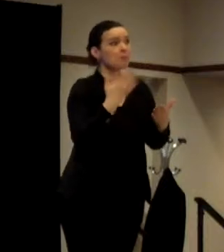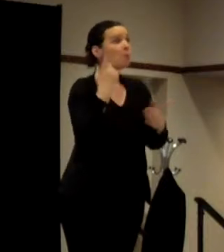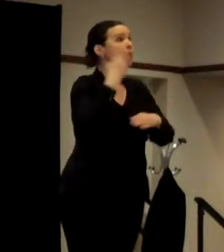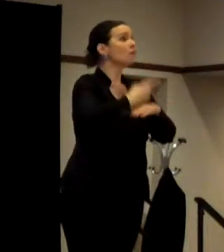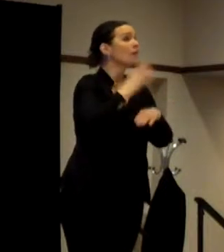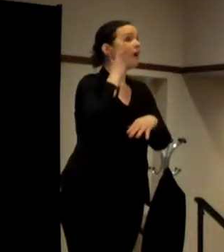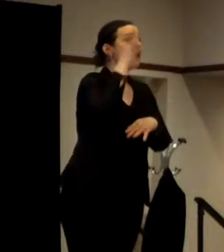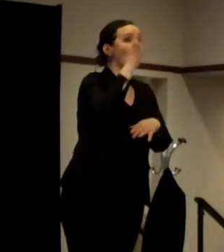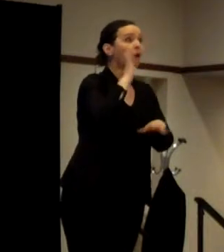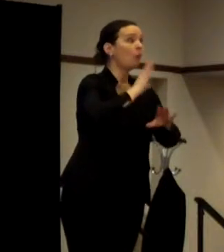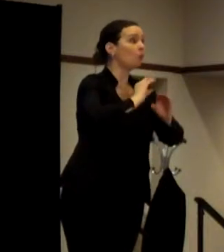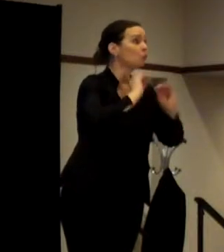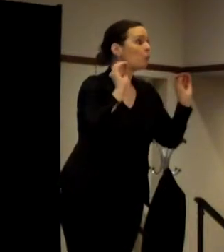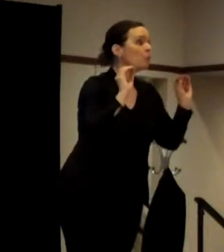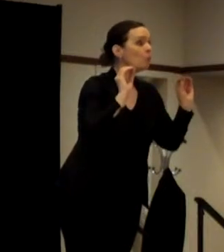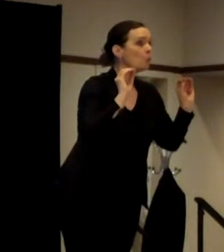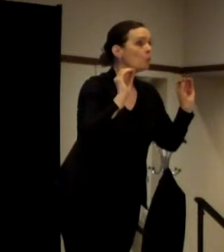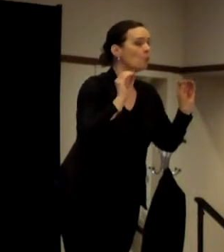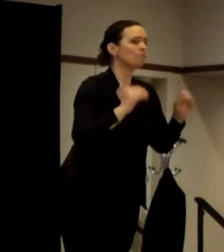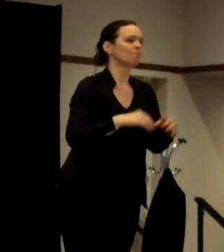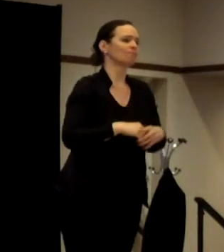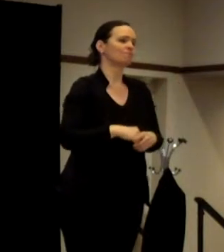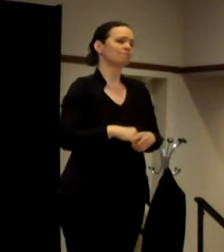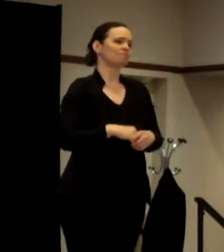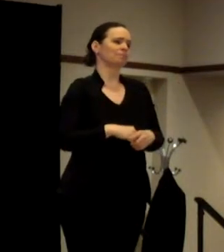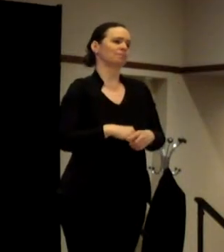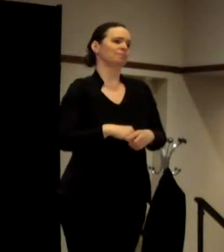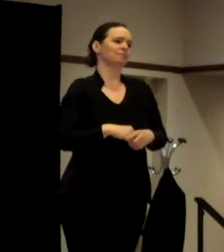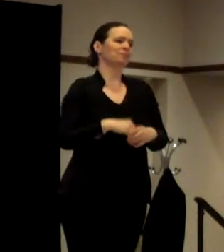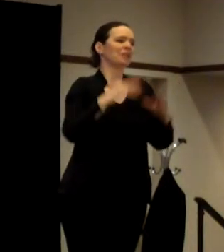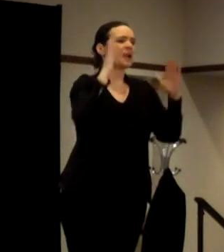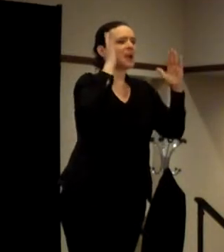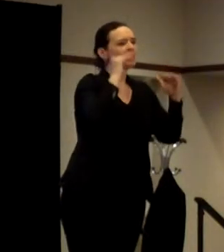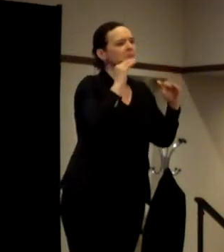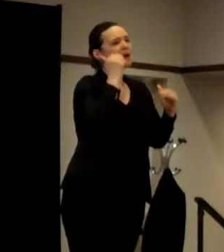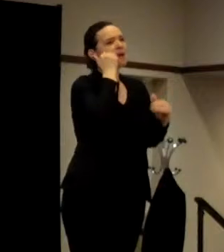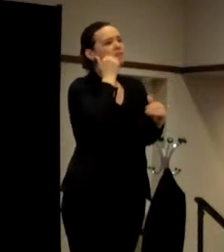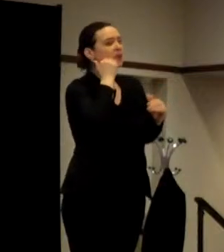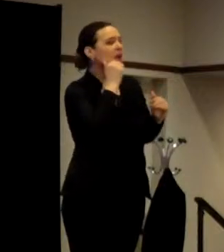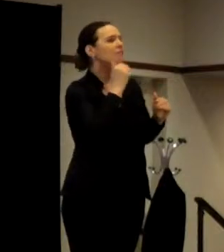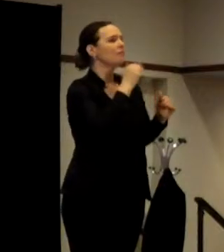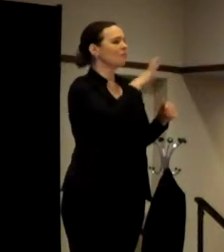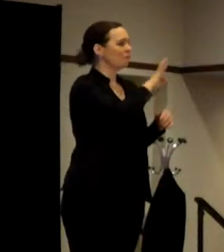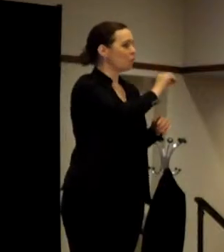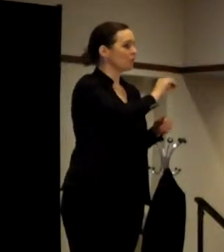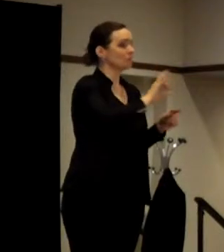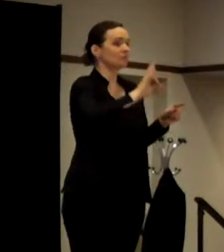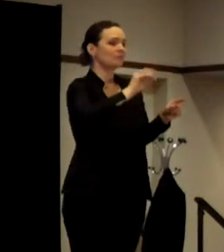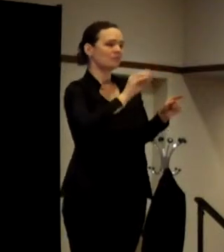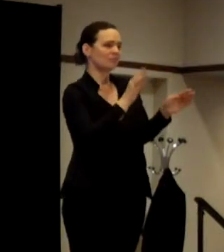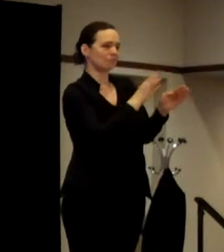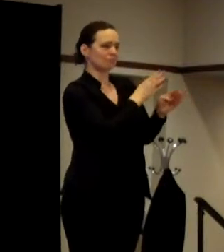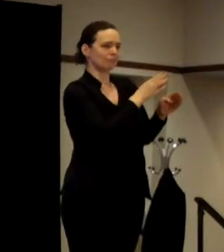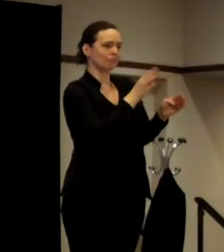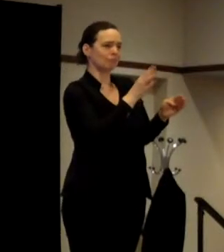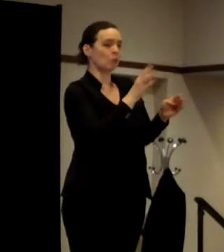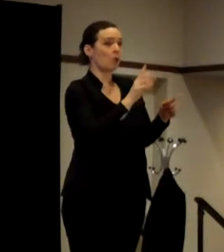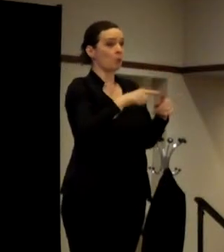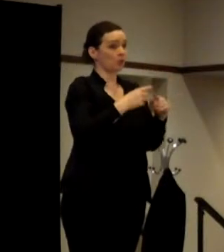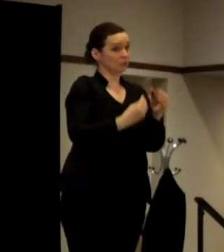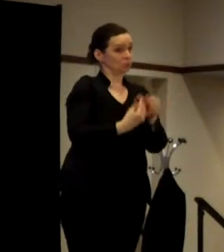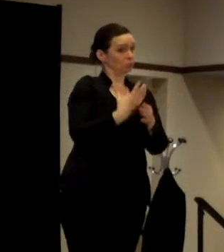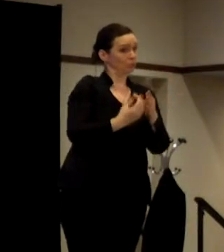think we're going to be in that 40, 75 range. I think once the windows get opened up, we'll get lower. And once you're,